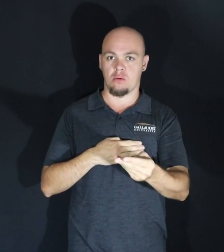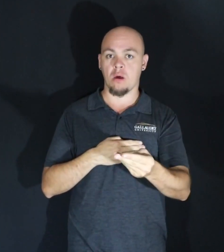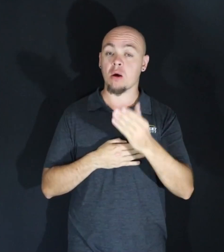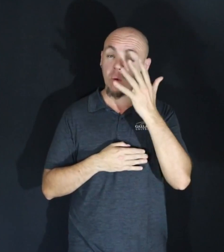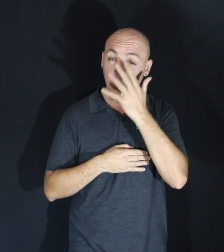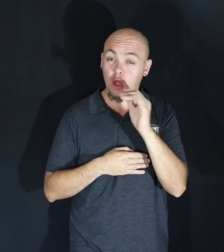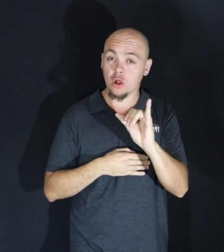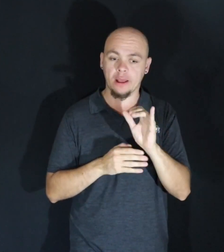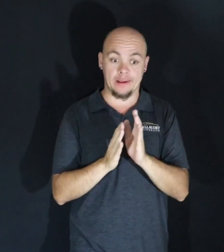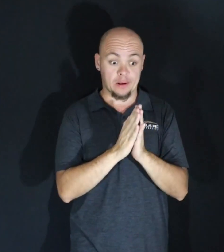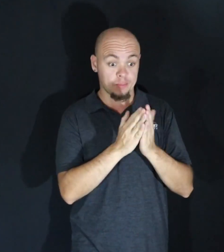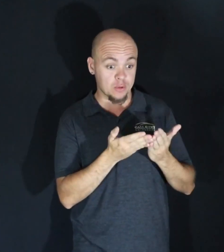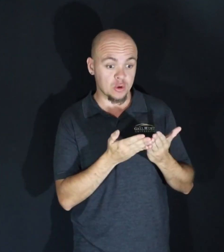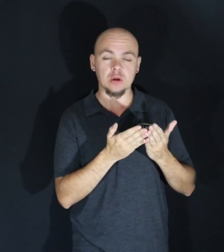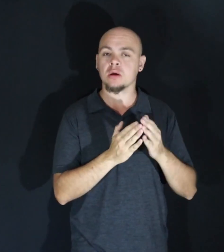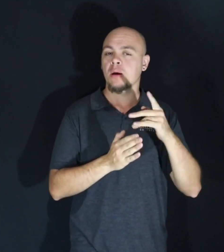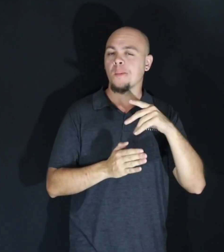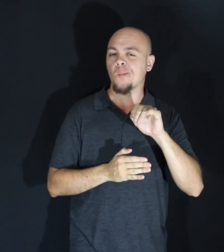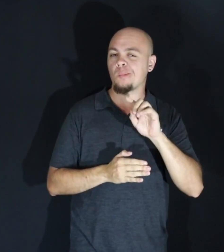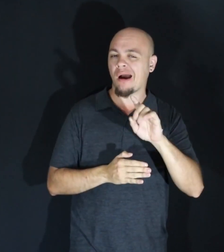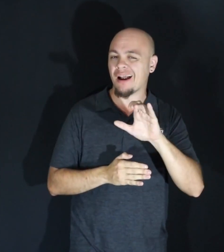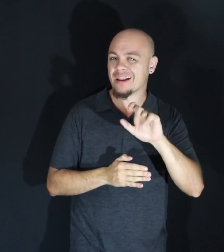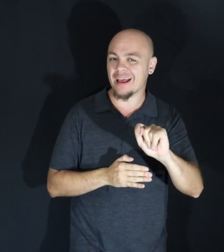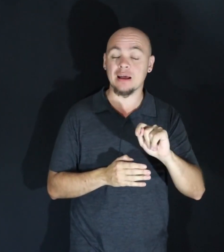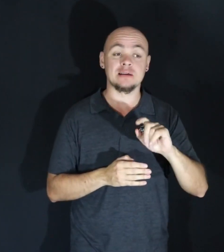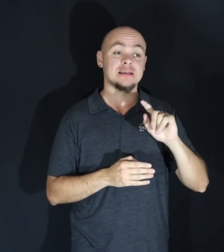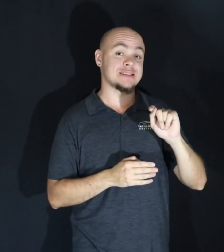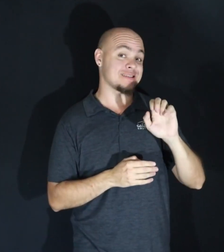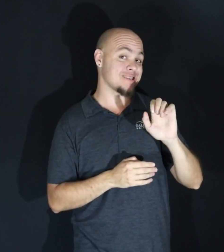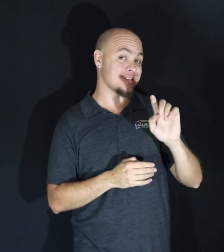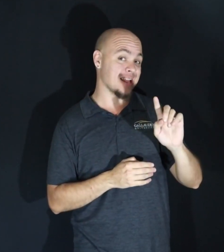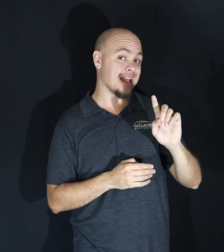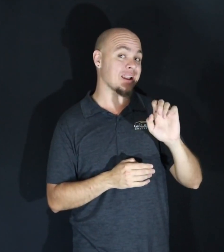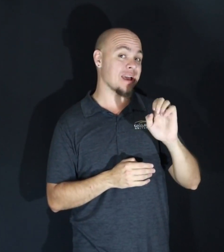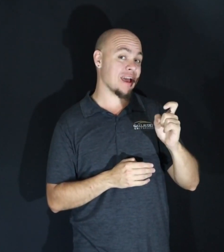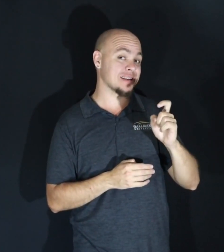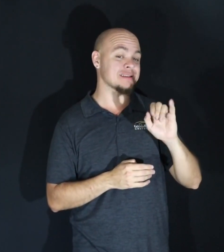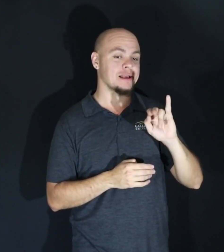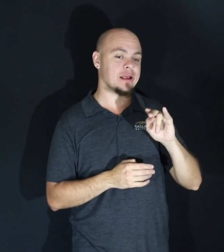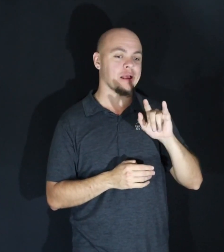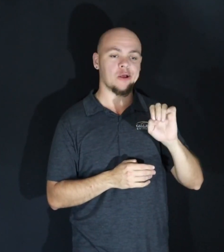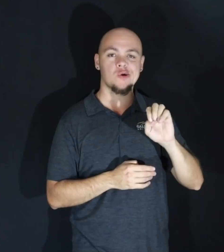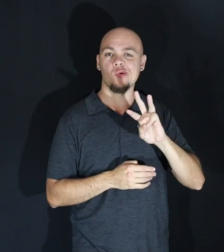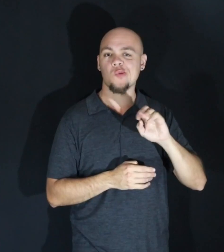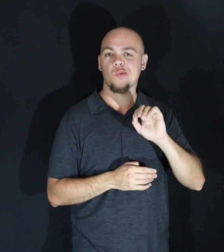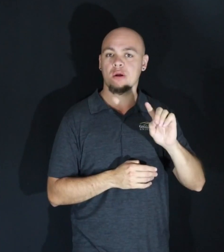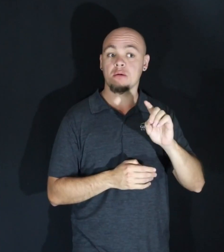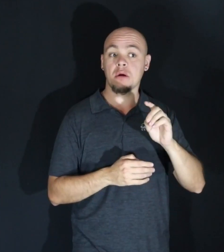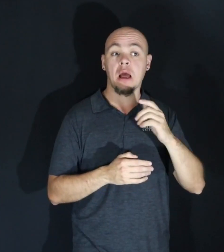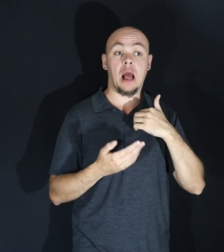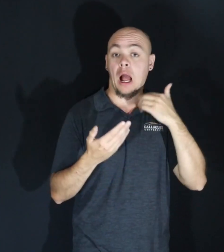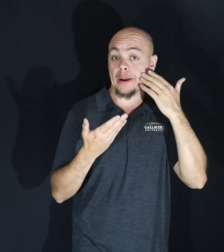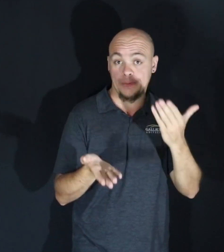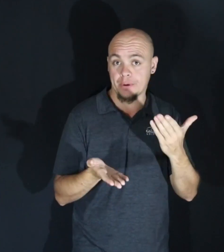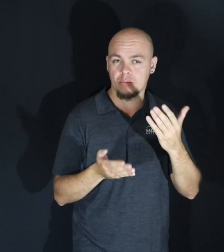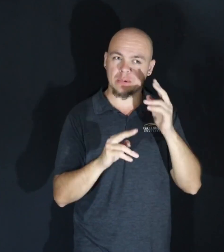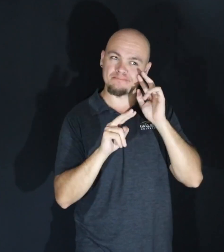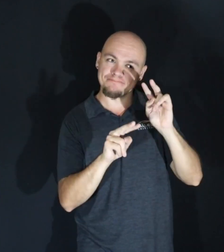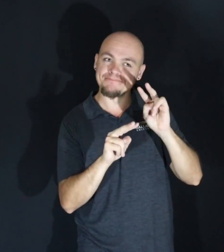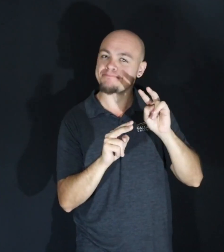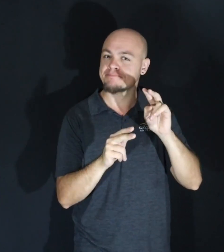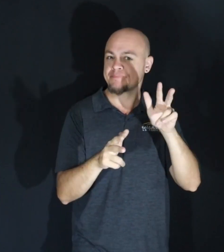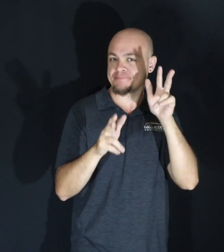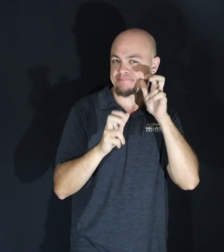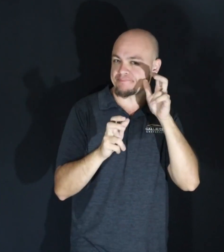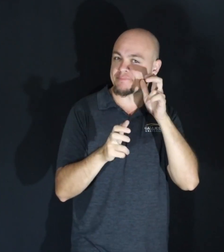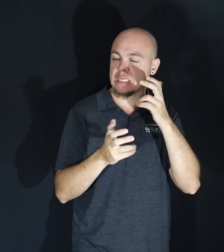like? A book, a podcast, TEDx Inglewood? I don't know, but I look forward to consuming it. Give yourself some